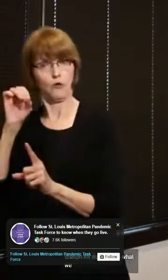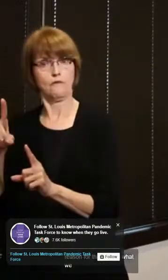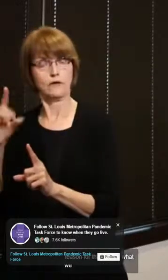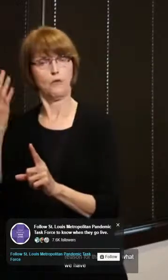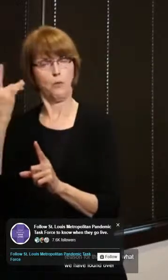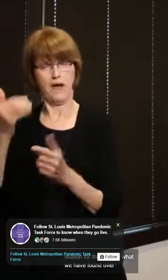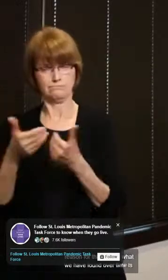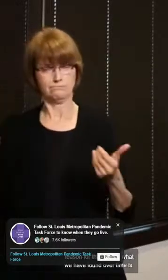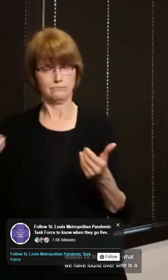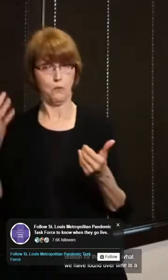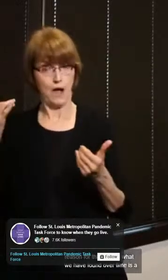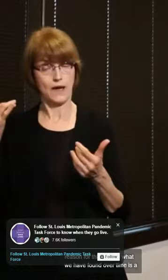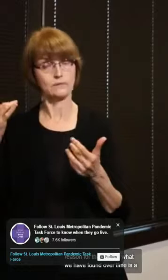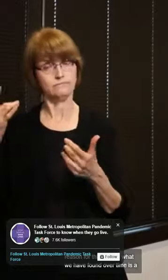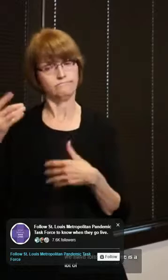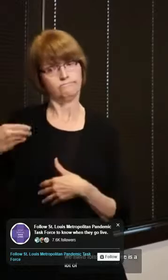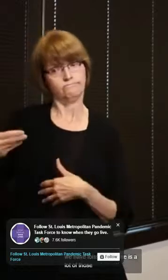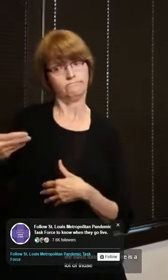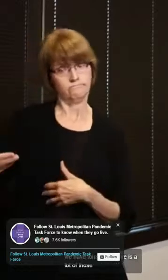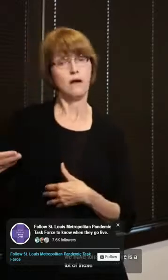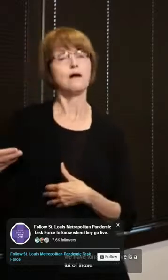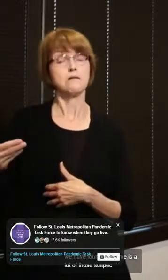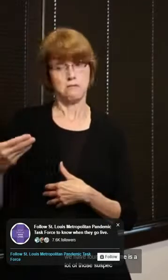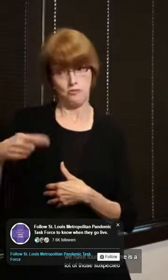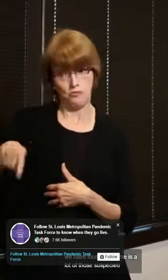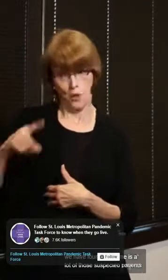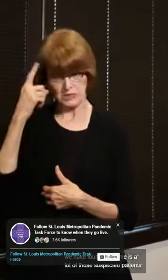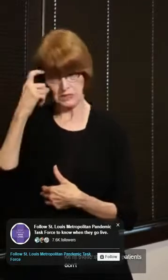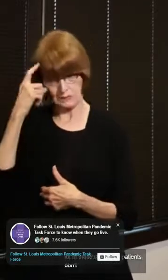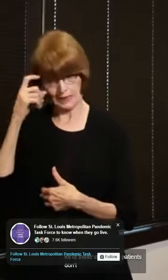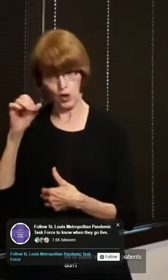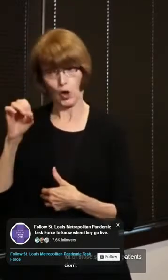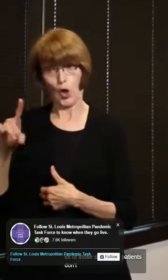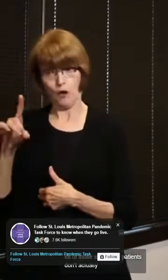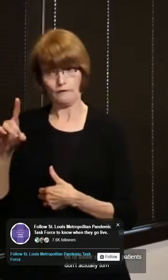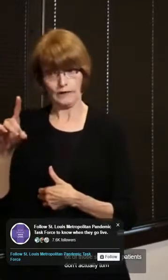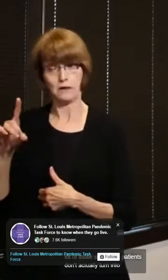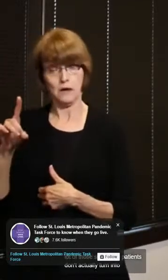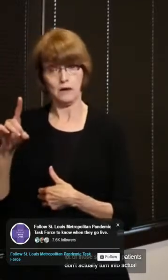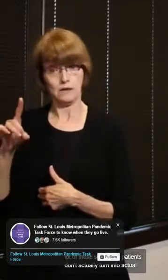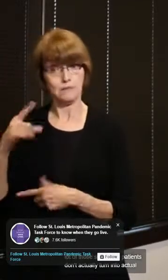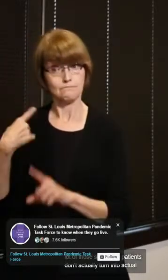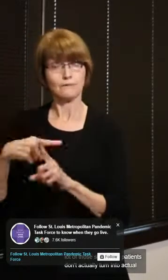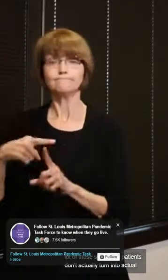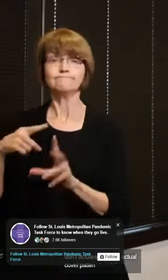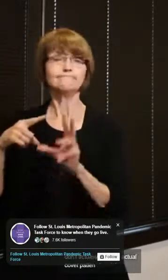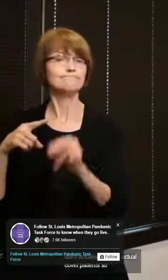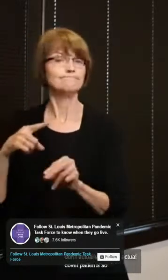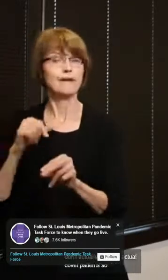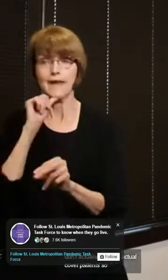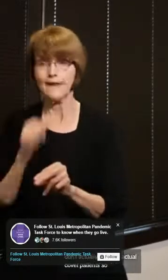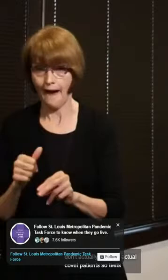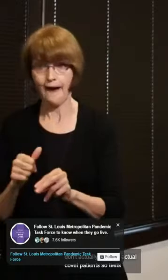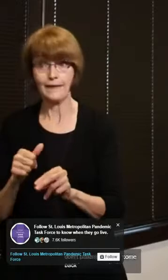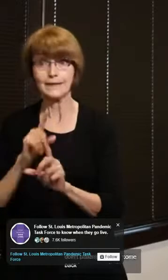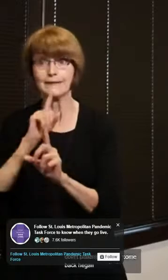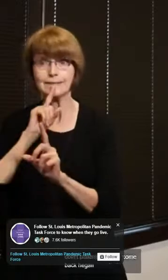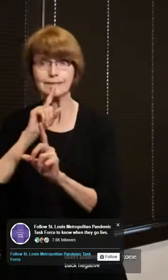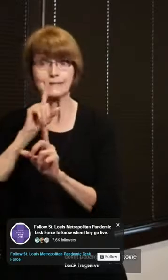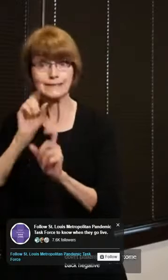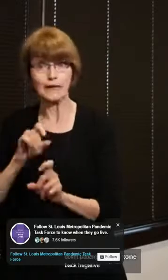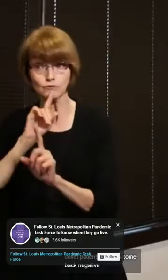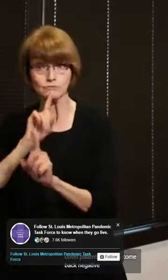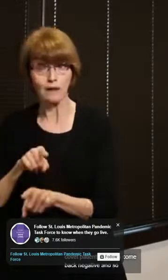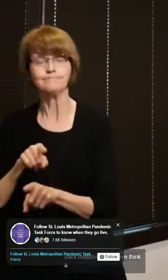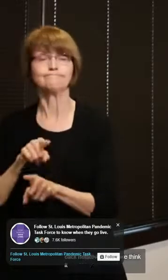over time is a lot of those suspected COVID patients don't actually turn into actual COVID patients. Their tests come back negative. And